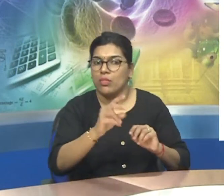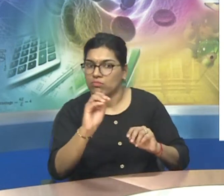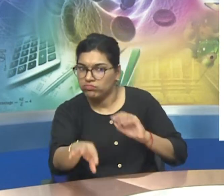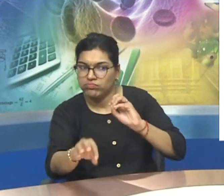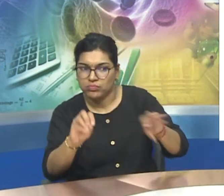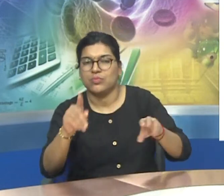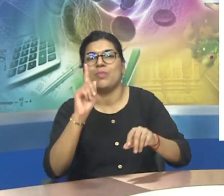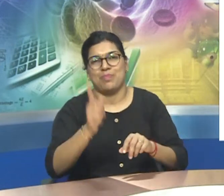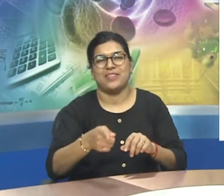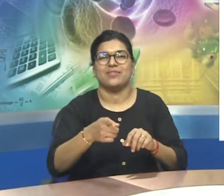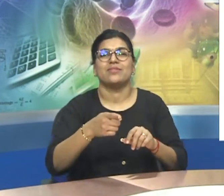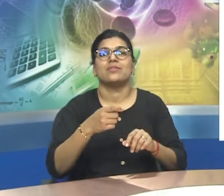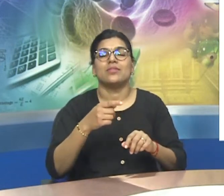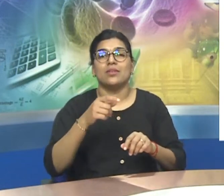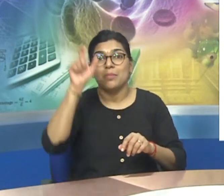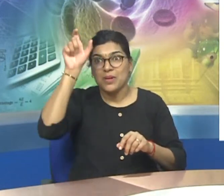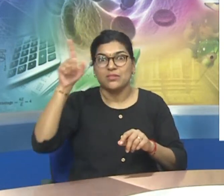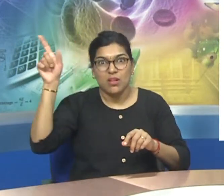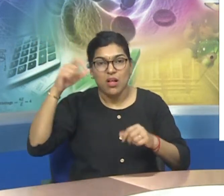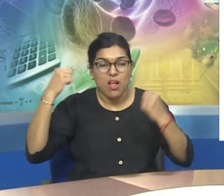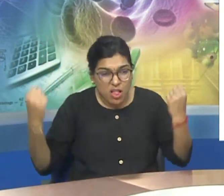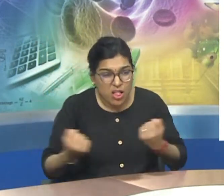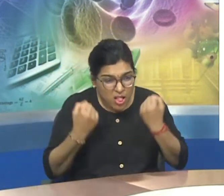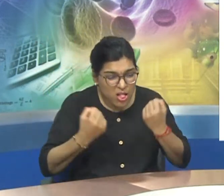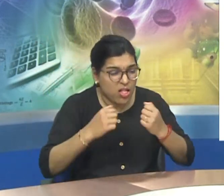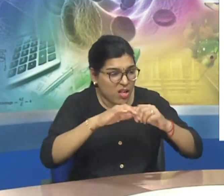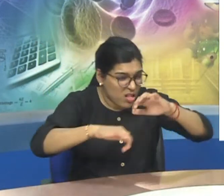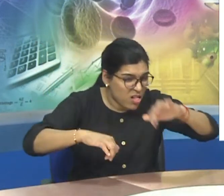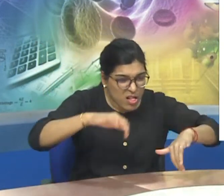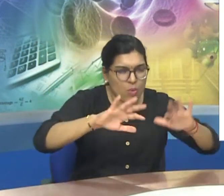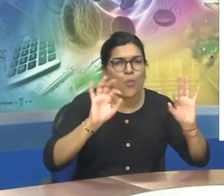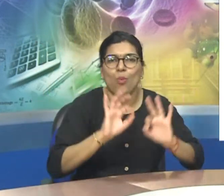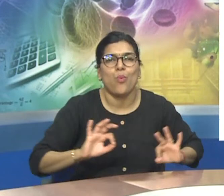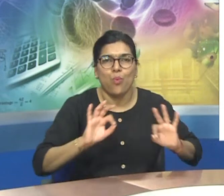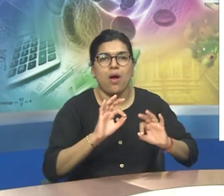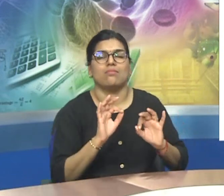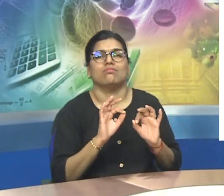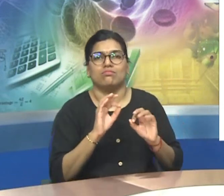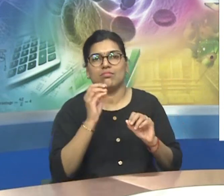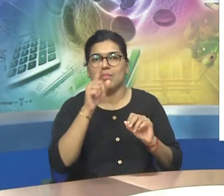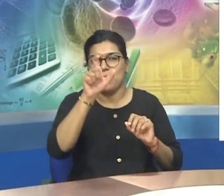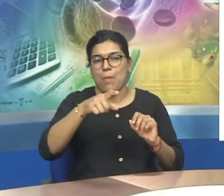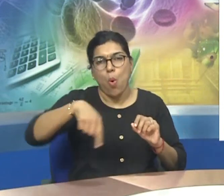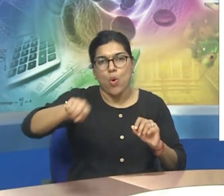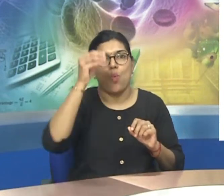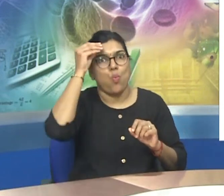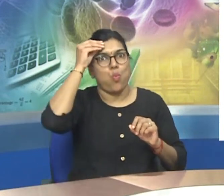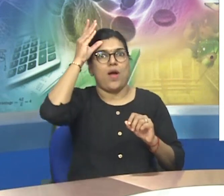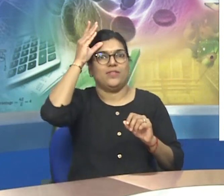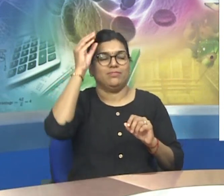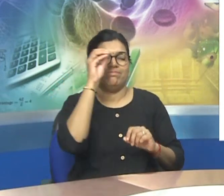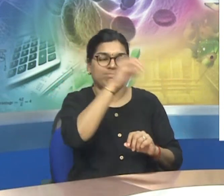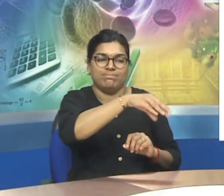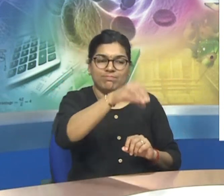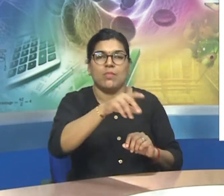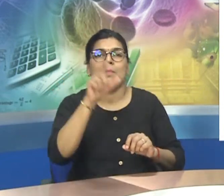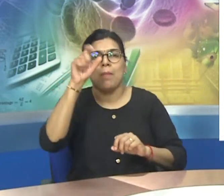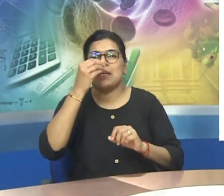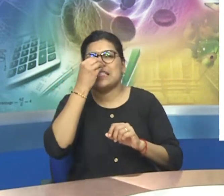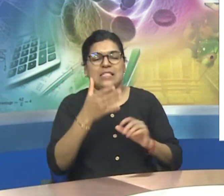throw the waste material in their particular boxes, because it is useful for all of